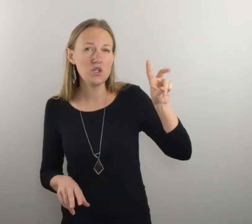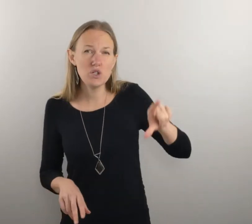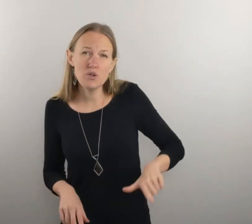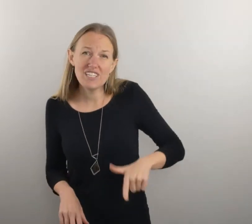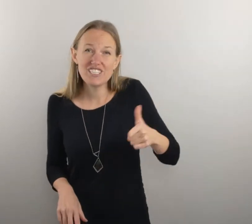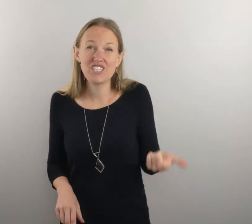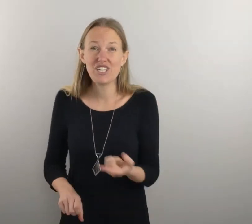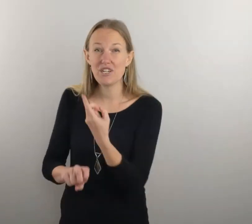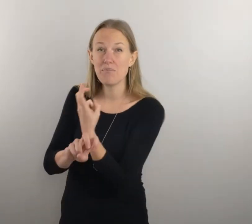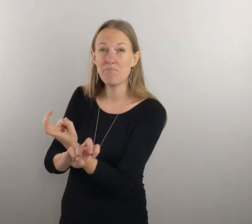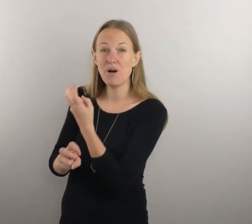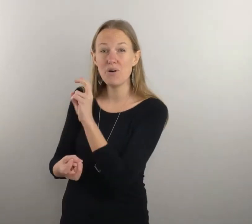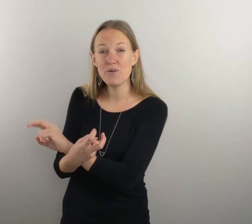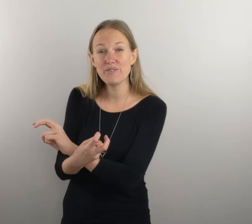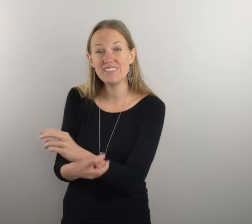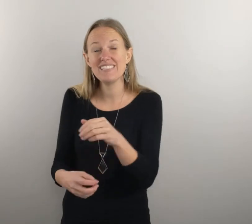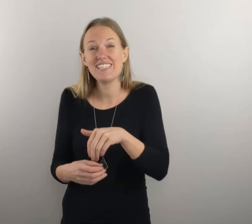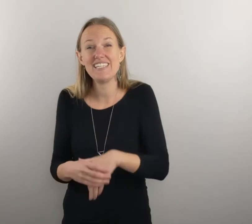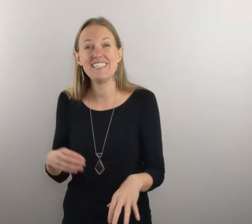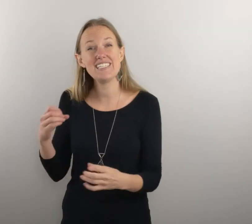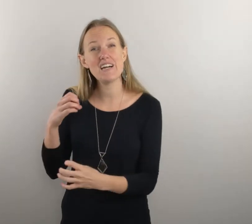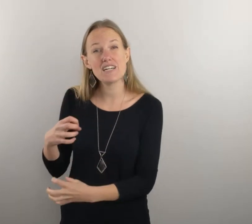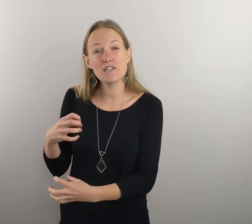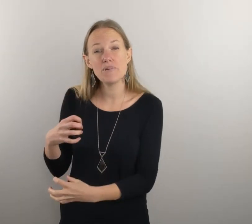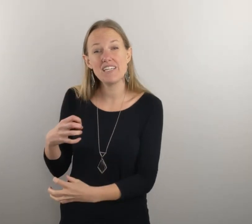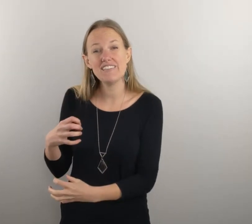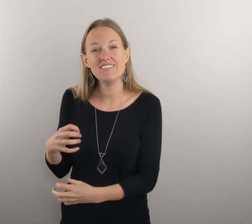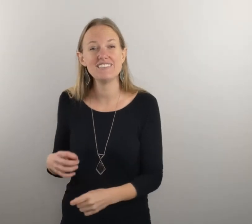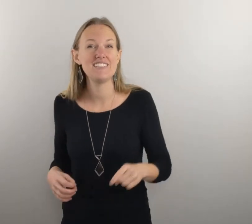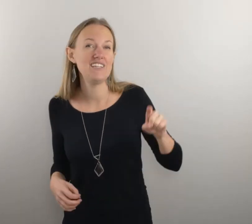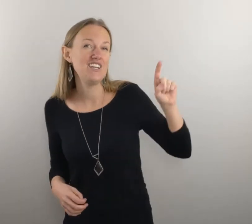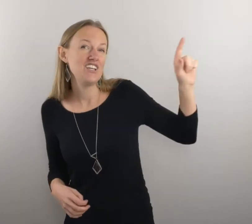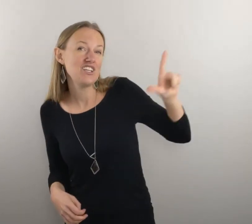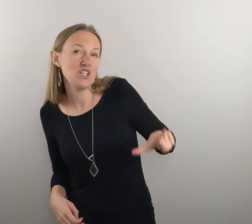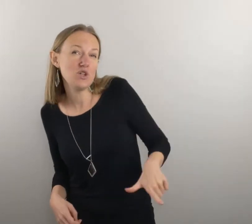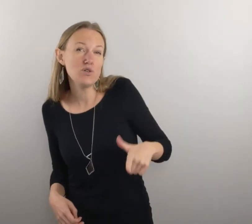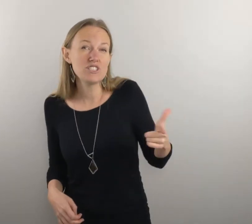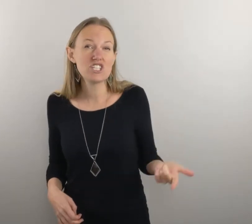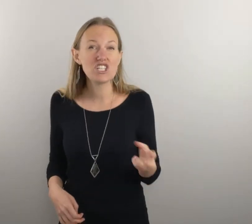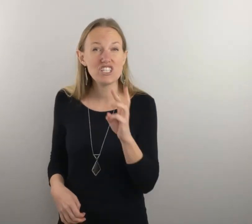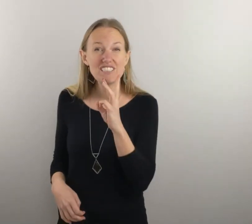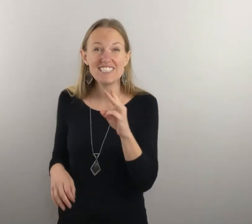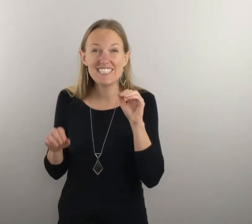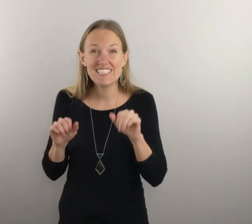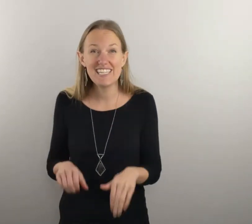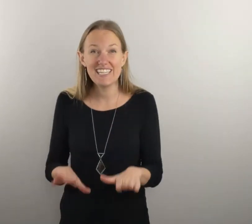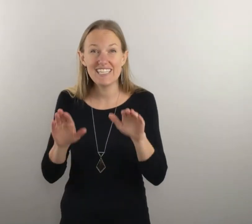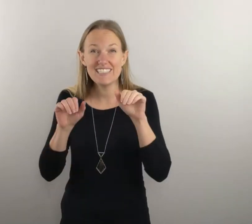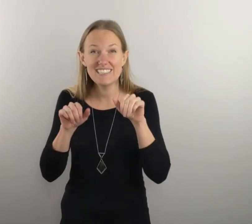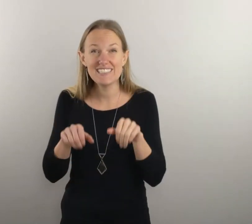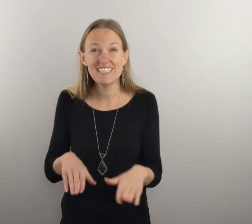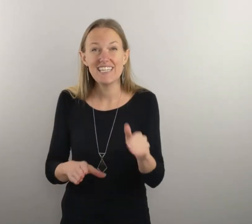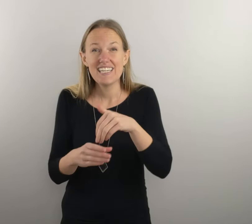You turn bones into armies. You turn seas